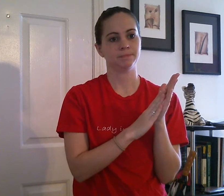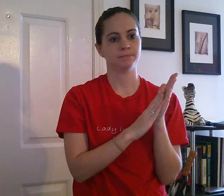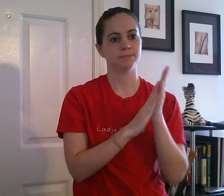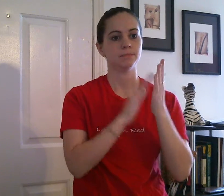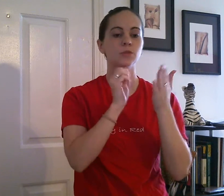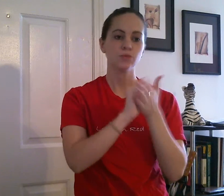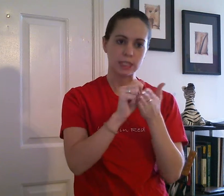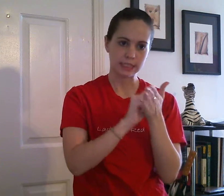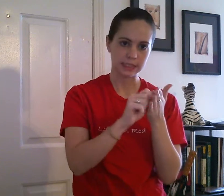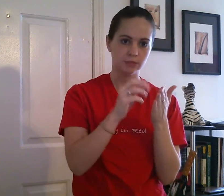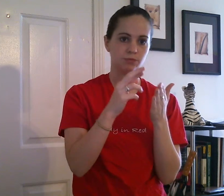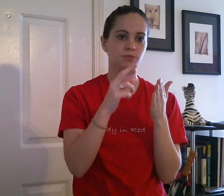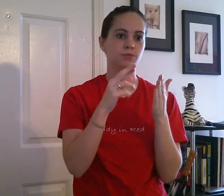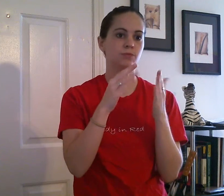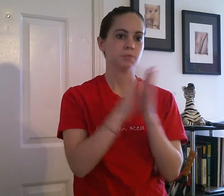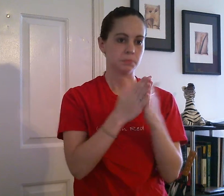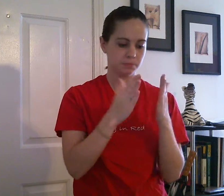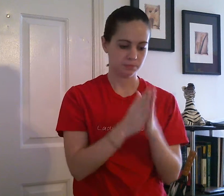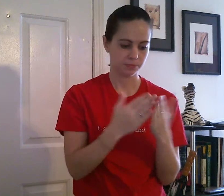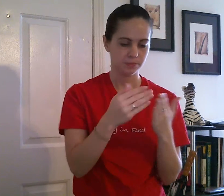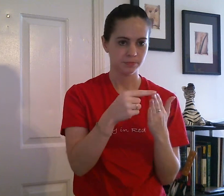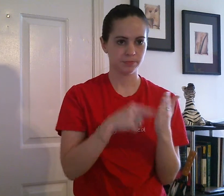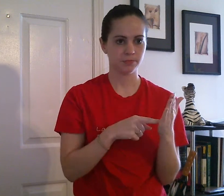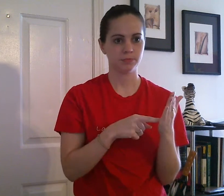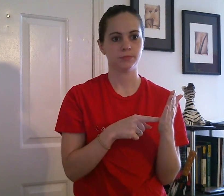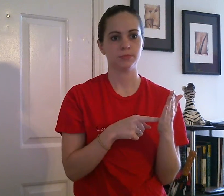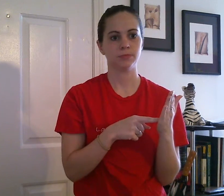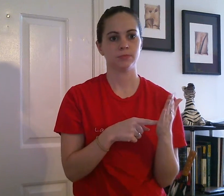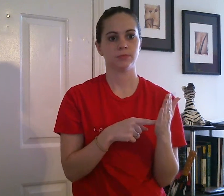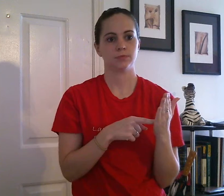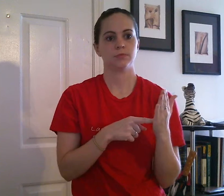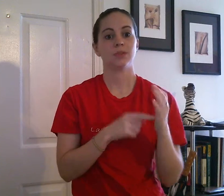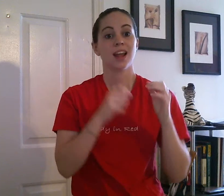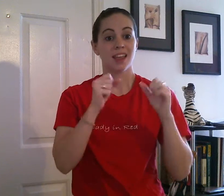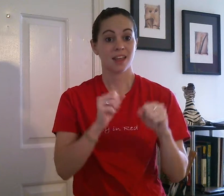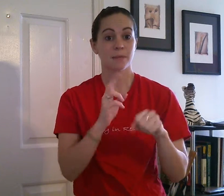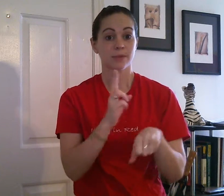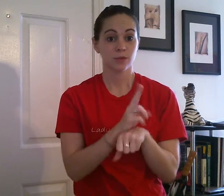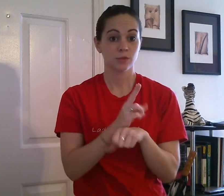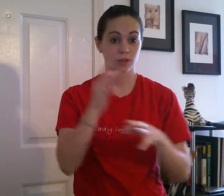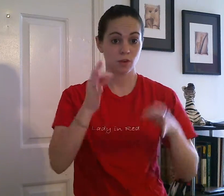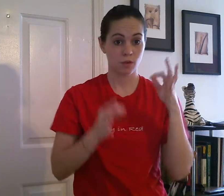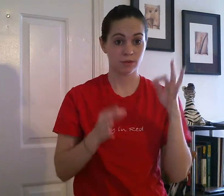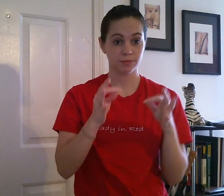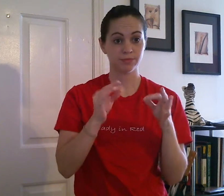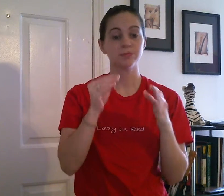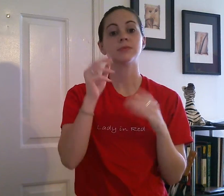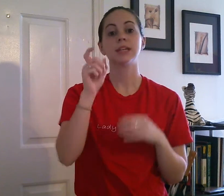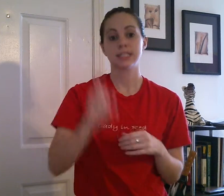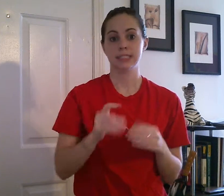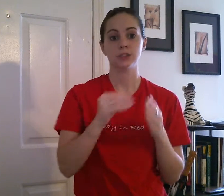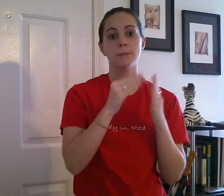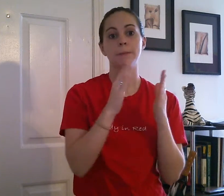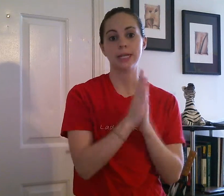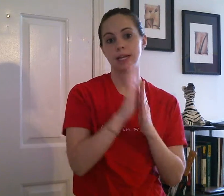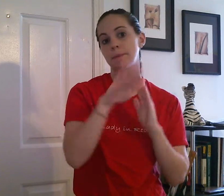procedures to be used on a task. As it is a record that can be used in court, it should be signed off by the parties who have responsibility